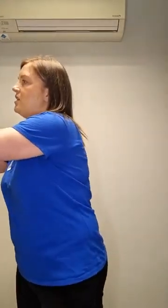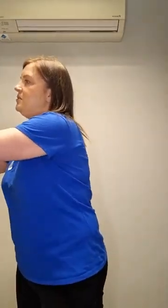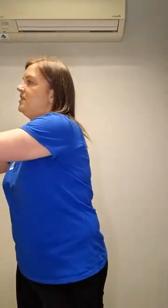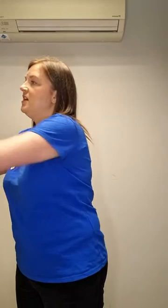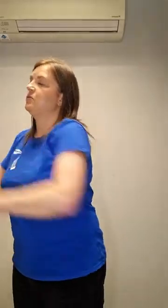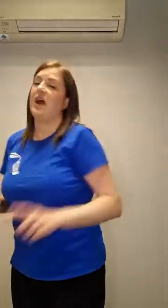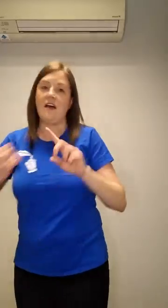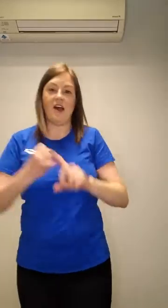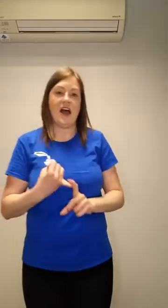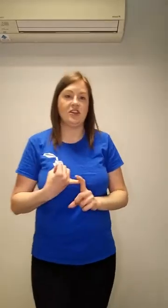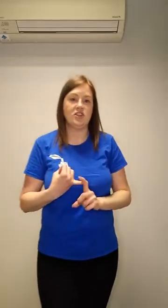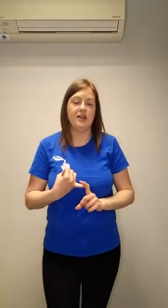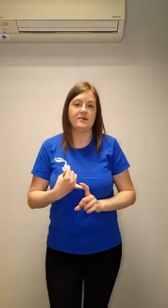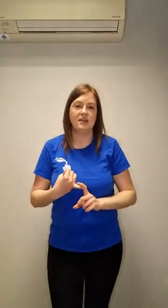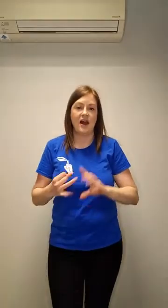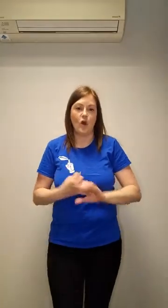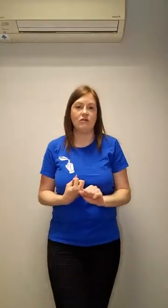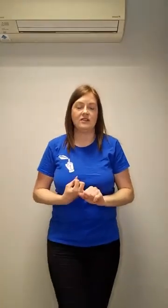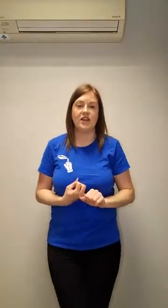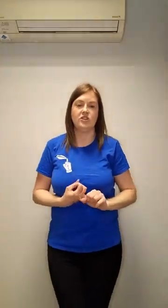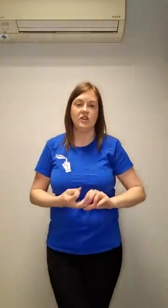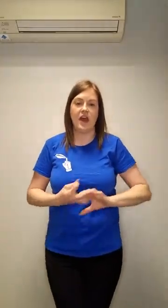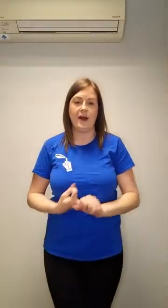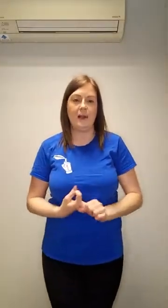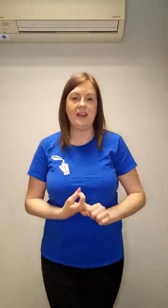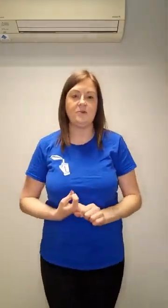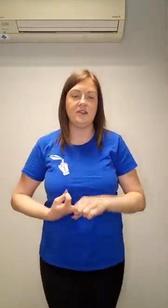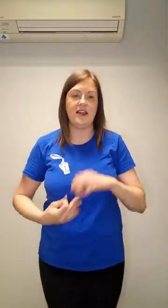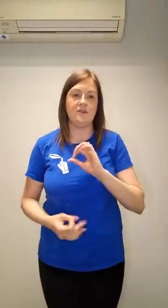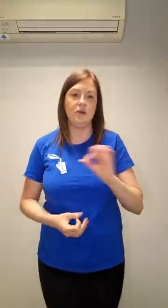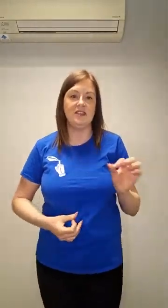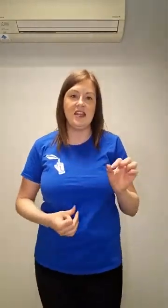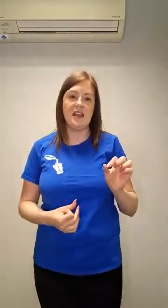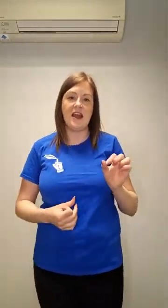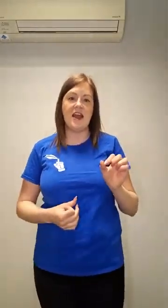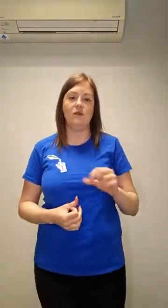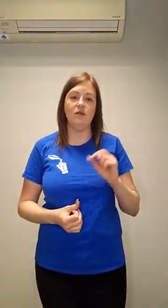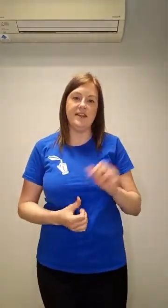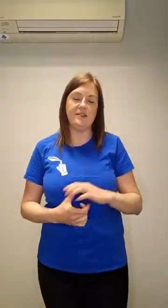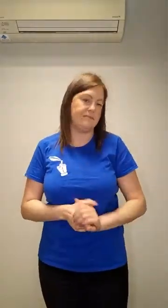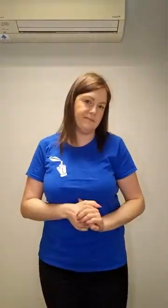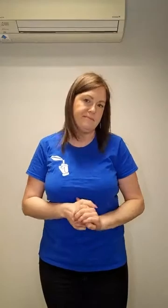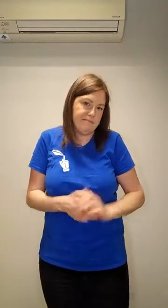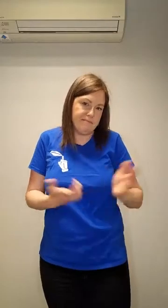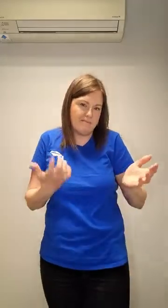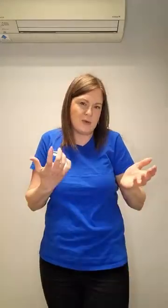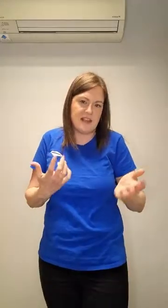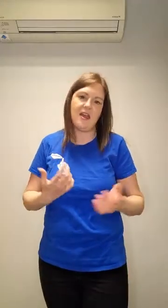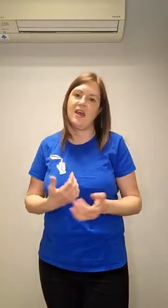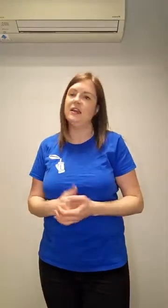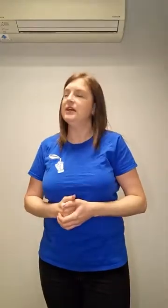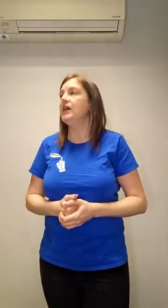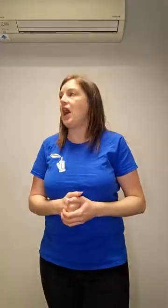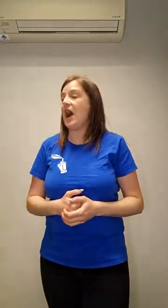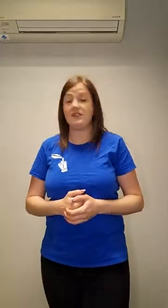As we said, we have our hand shapes, our orientation and our placement down to a T now, or at least mostly there. Our